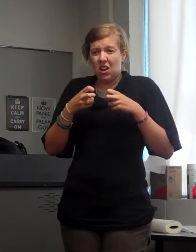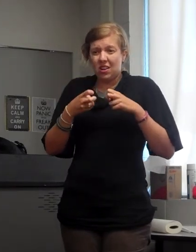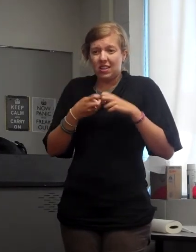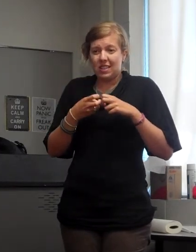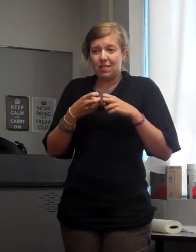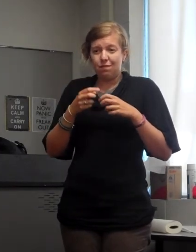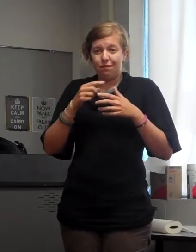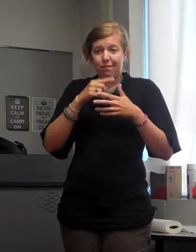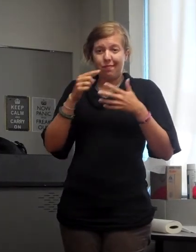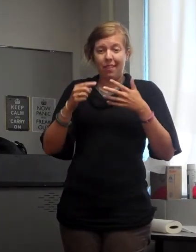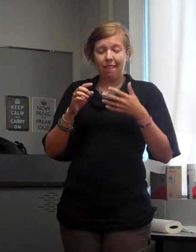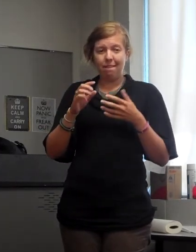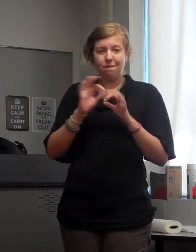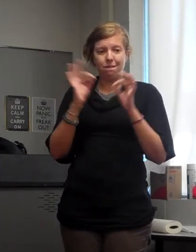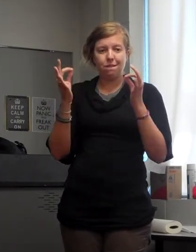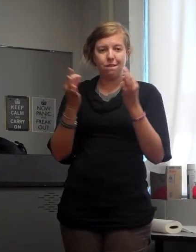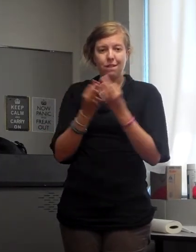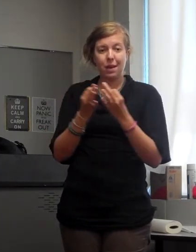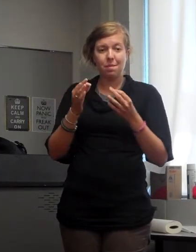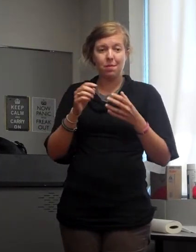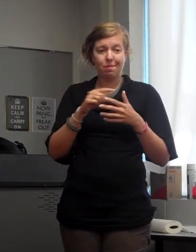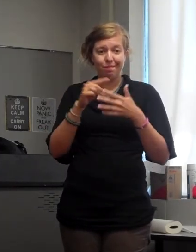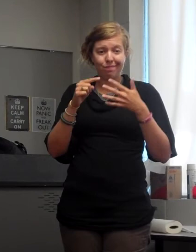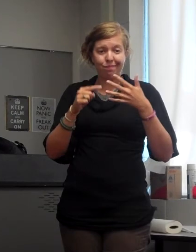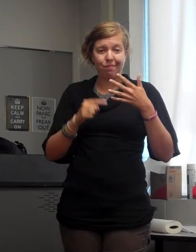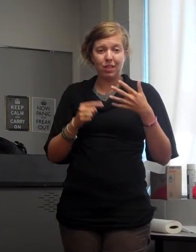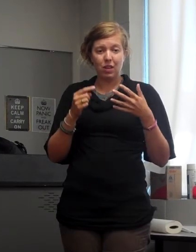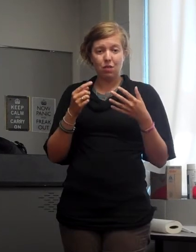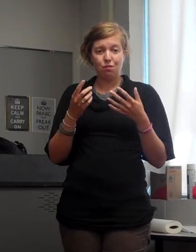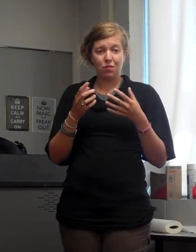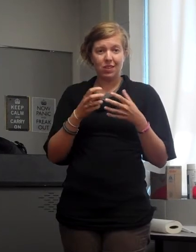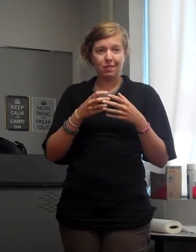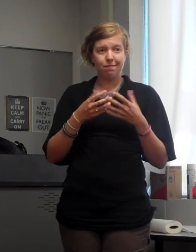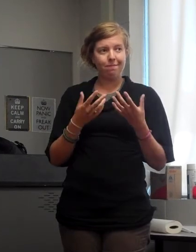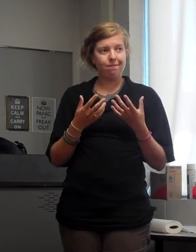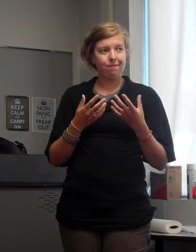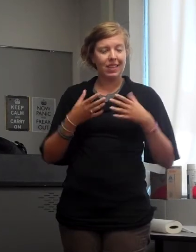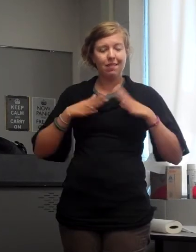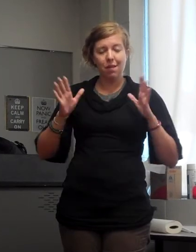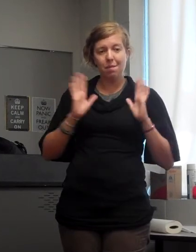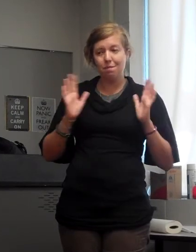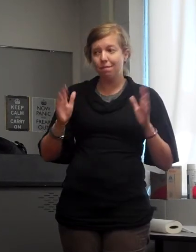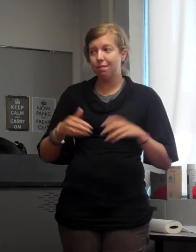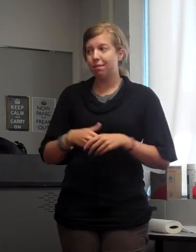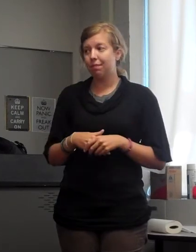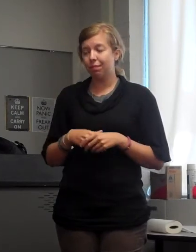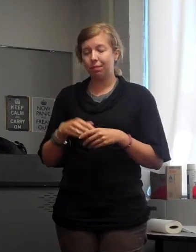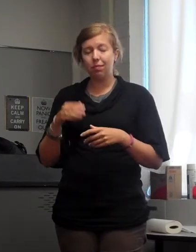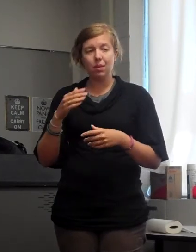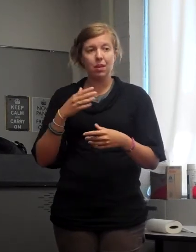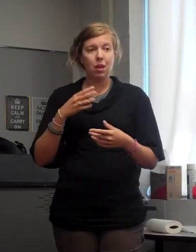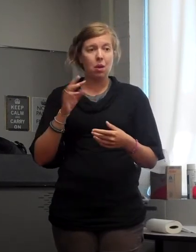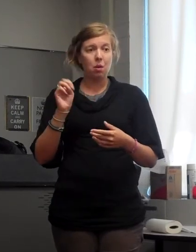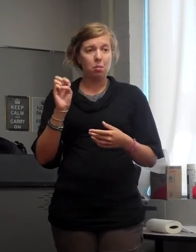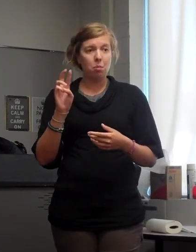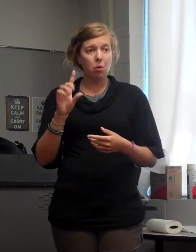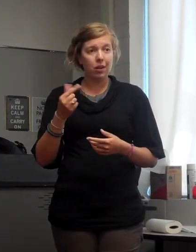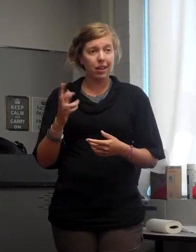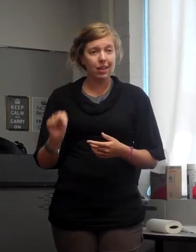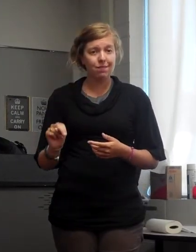Morgan likes to shop, and that was her big thing. Mine was shopping for her because I really enjoyed that, and it's been really